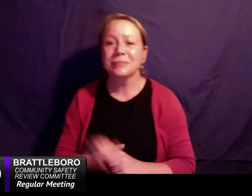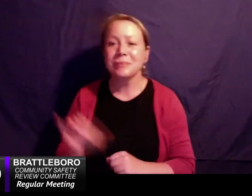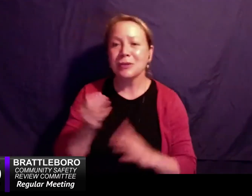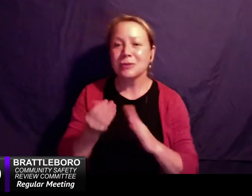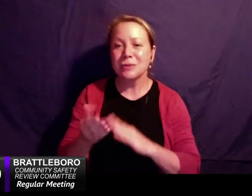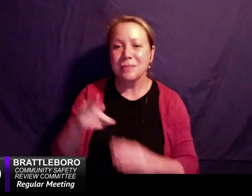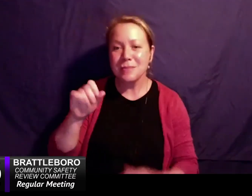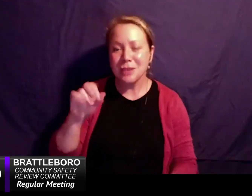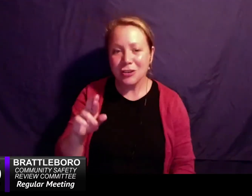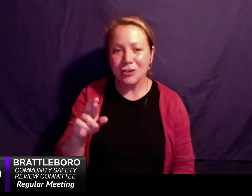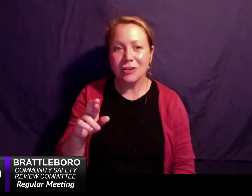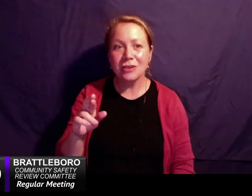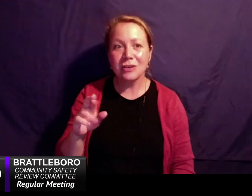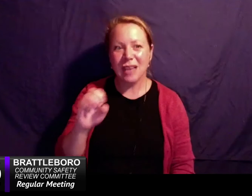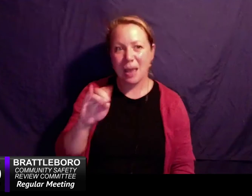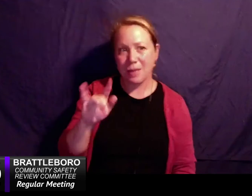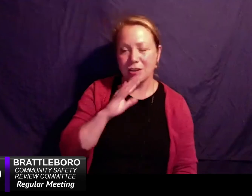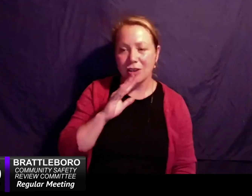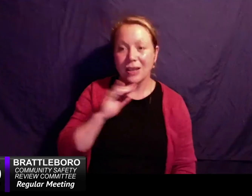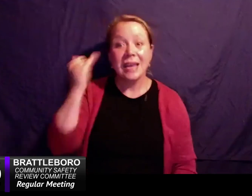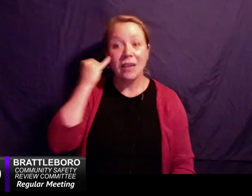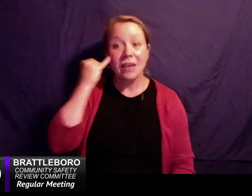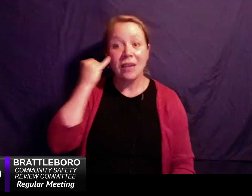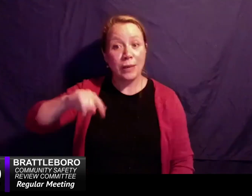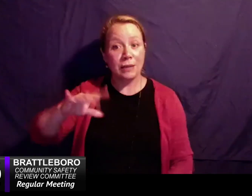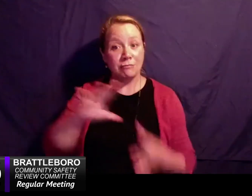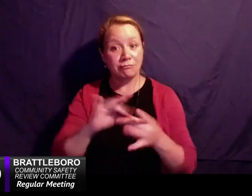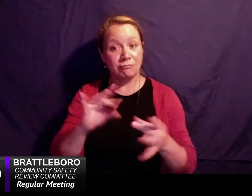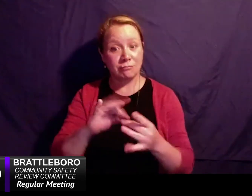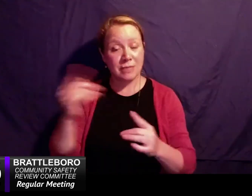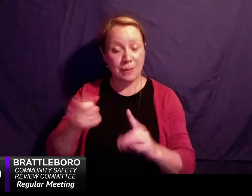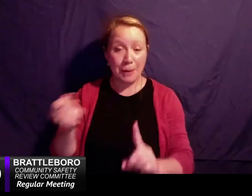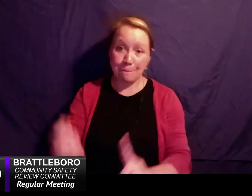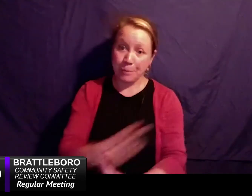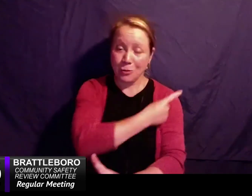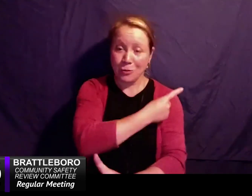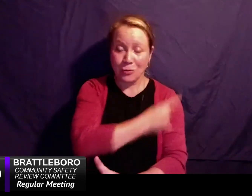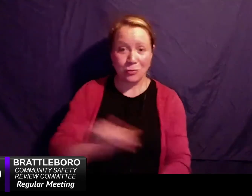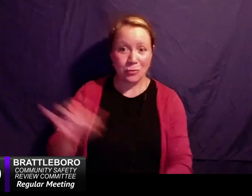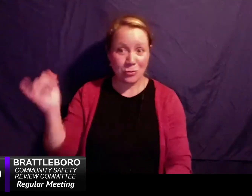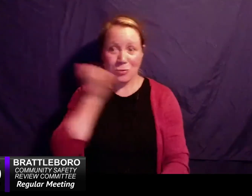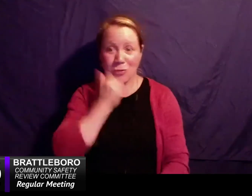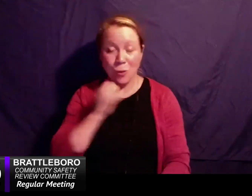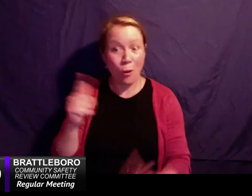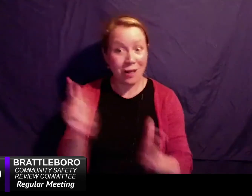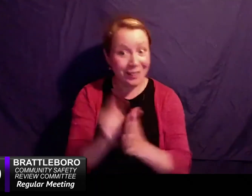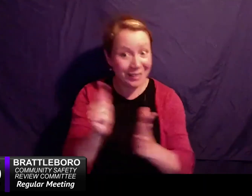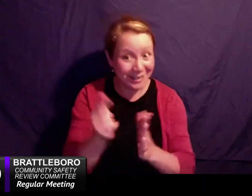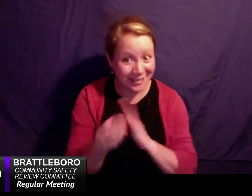that if we say something that is completely wrong or illegal,